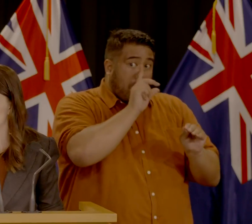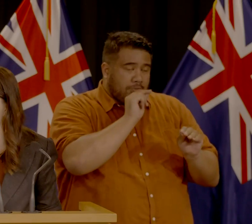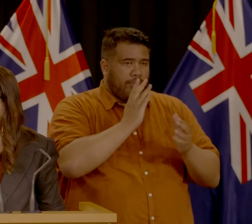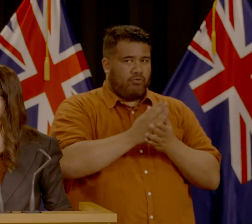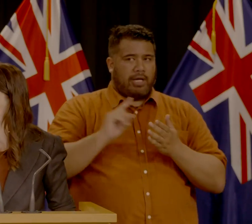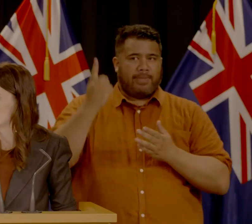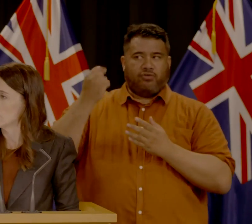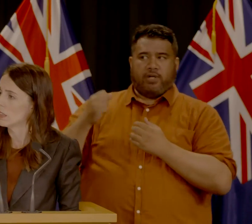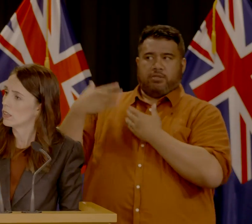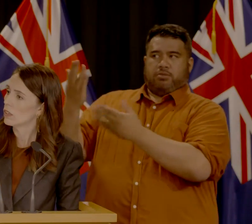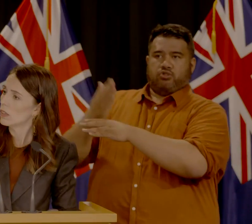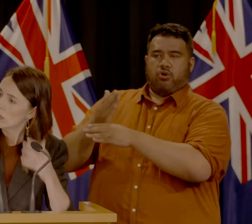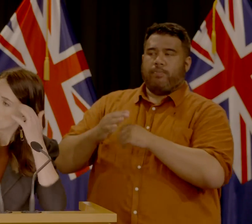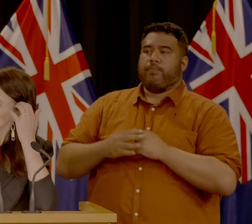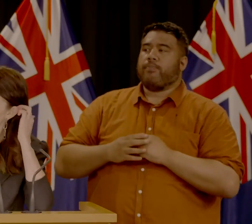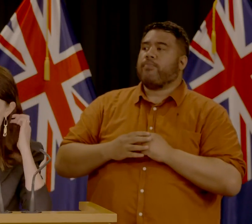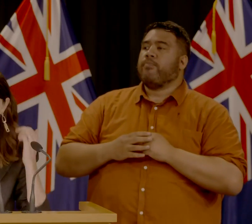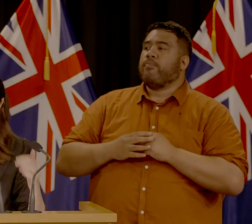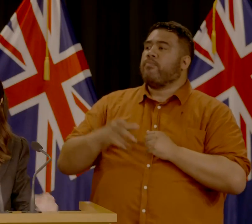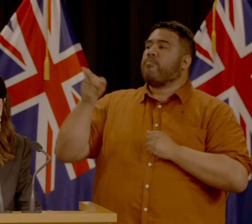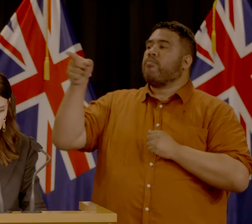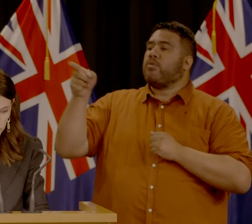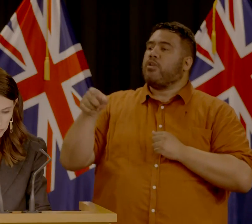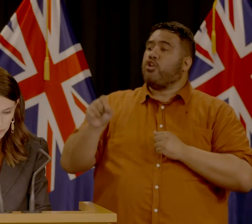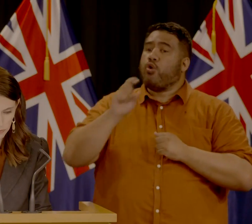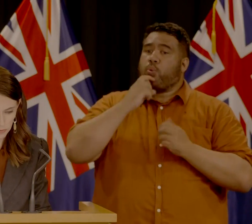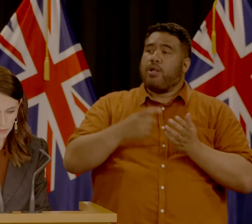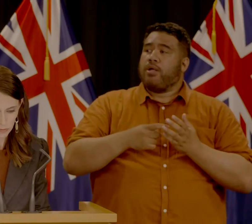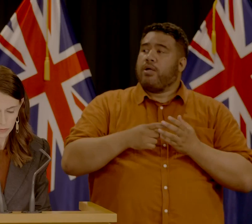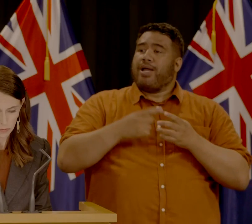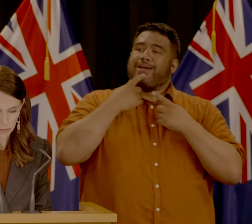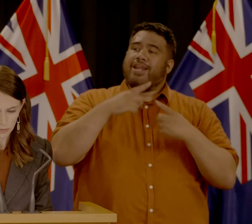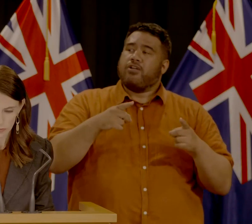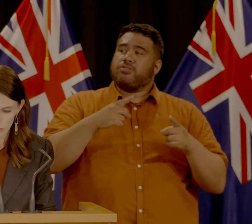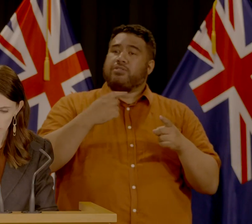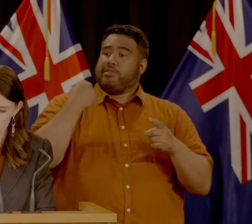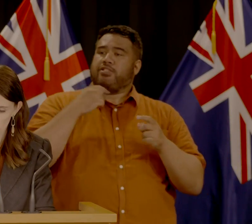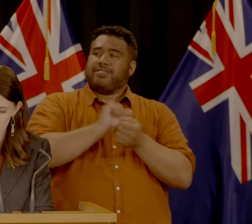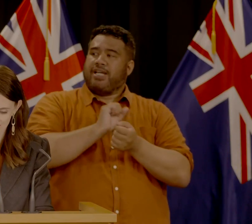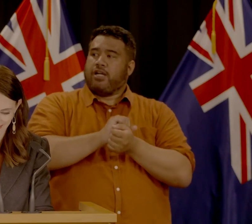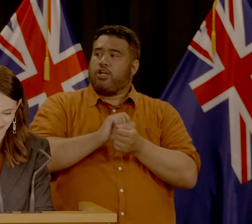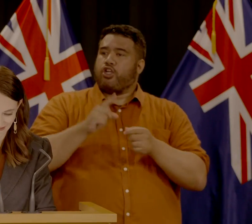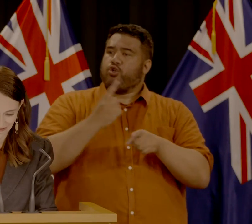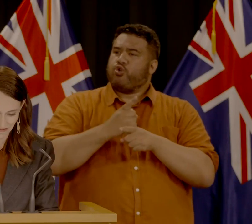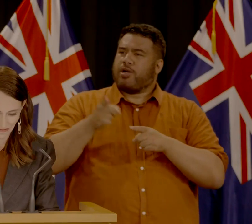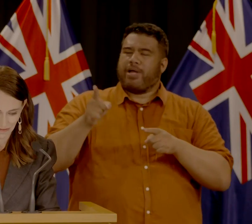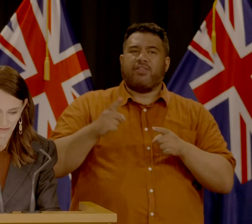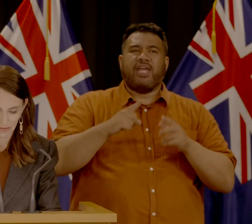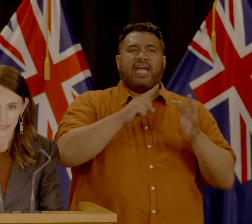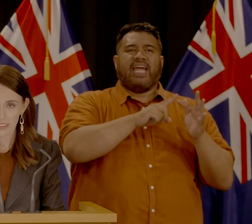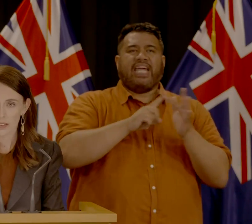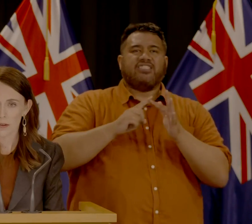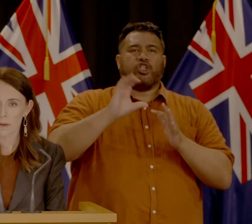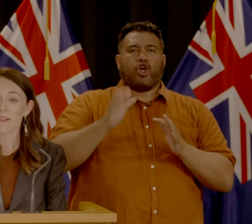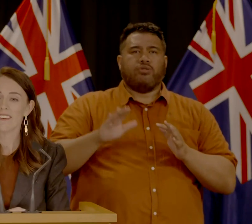Minister of Finance. When you announced the recommended sort of public meetings on Saturday, you introduced something called the East Coast Wave, and